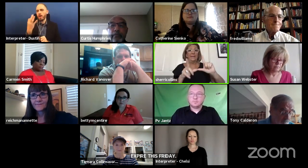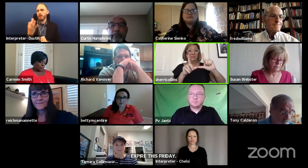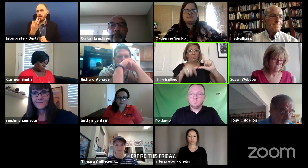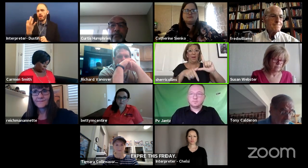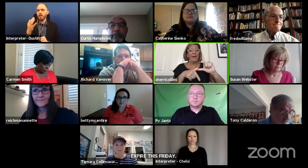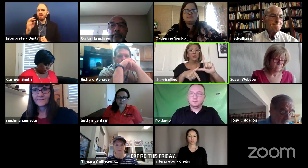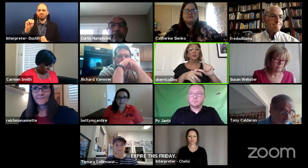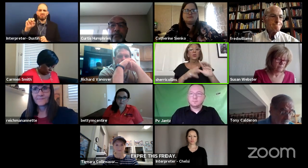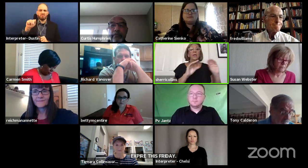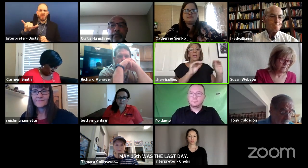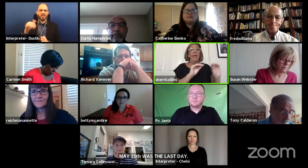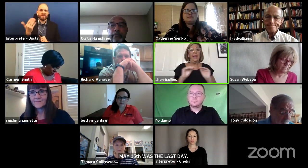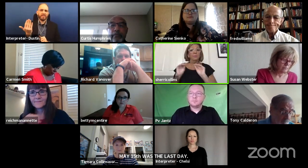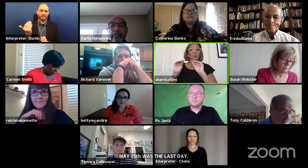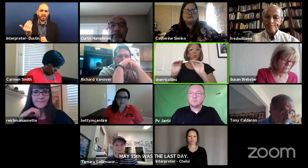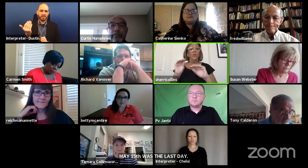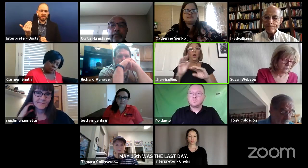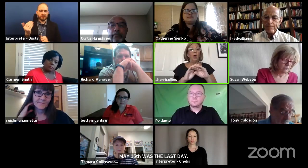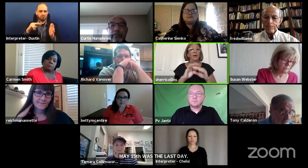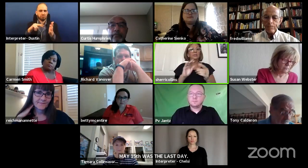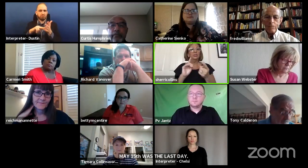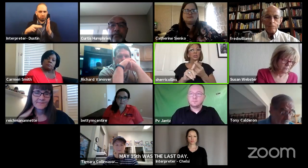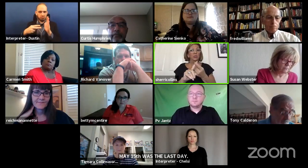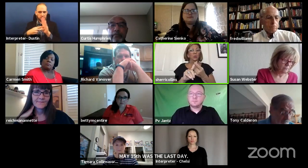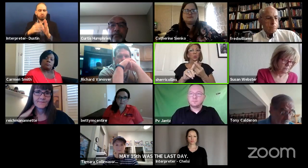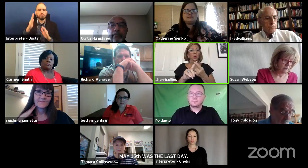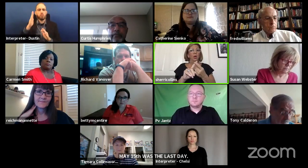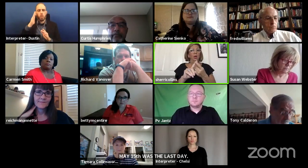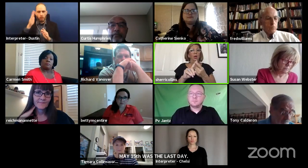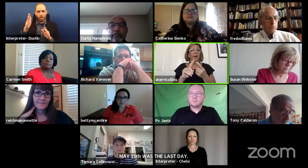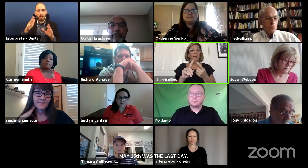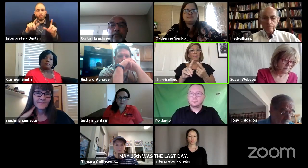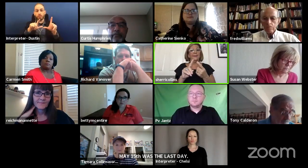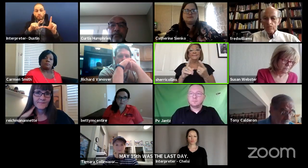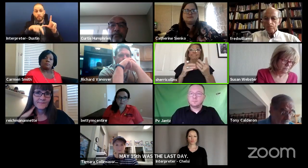to expire and move on to,